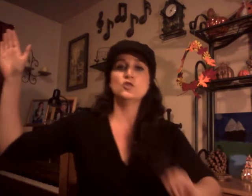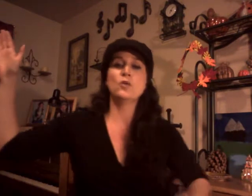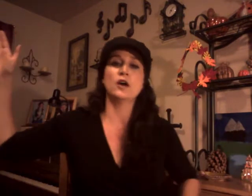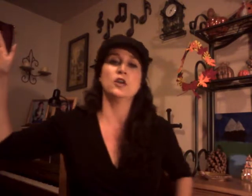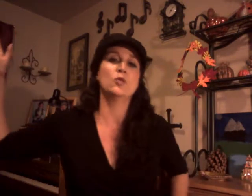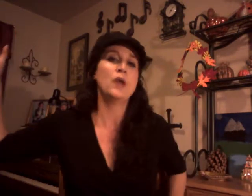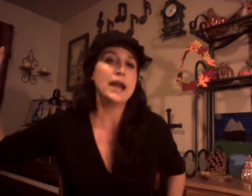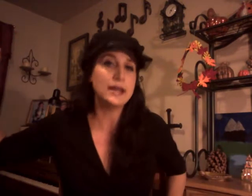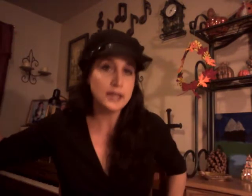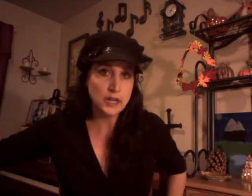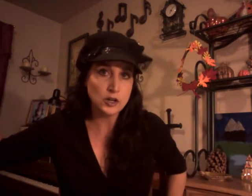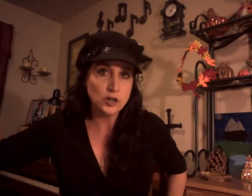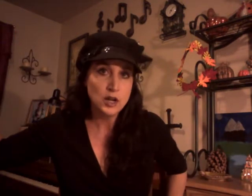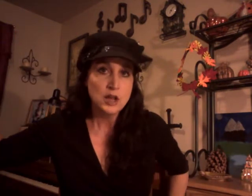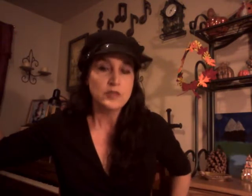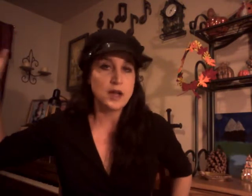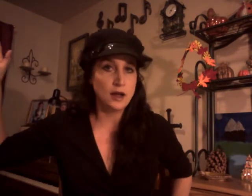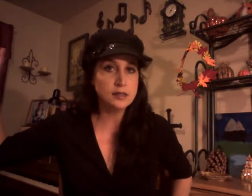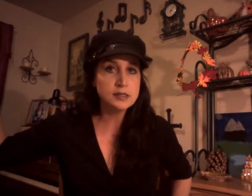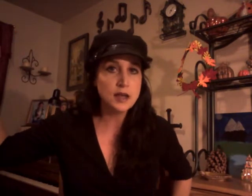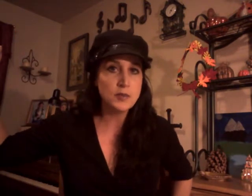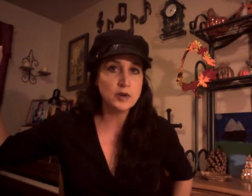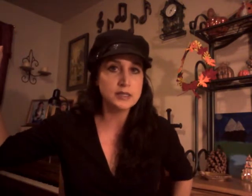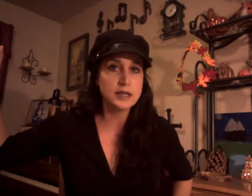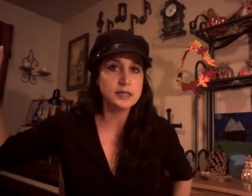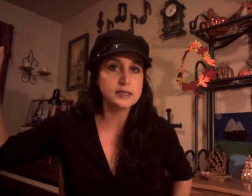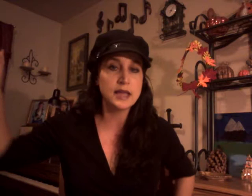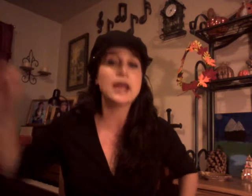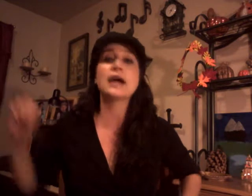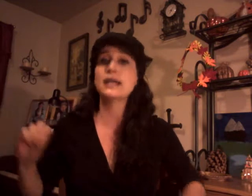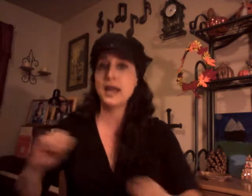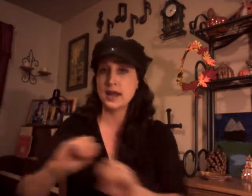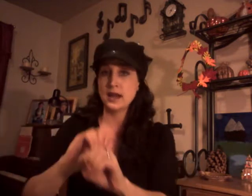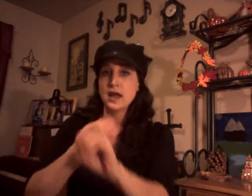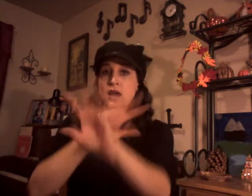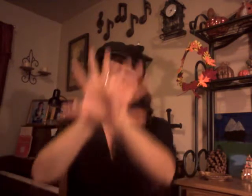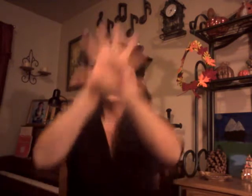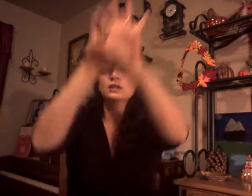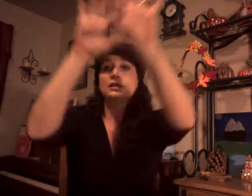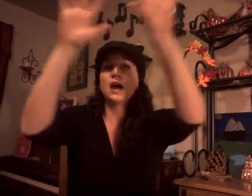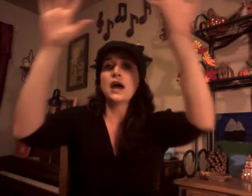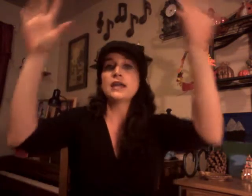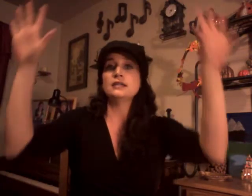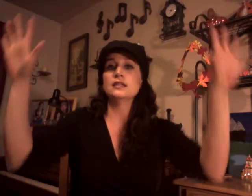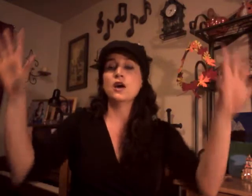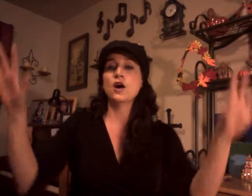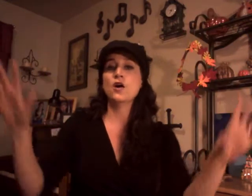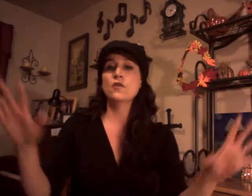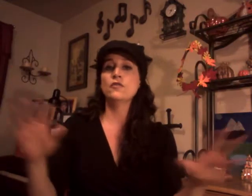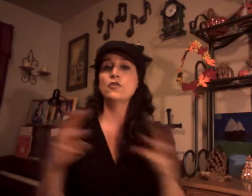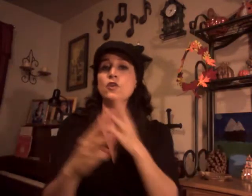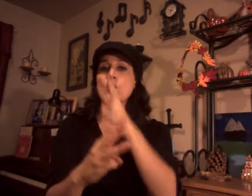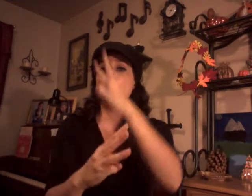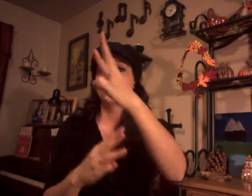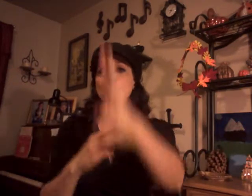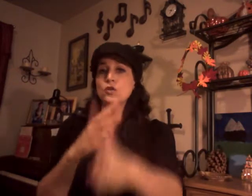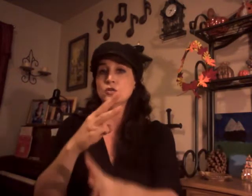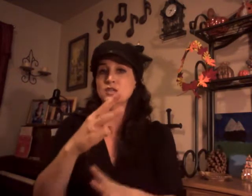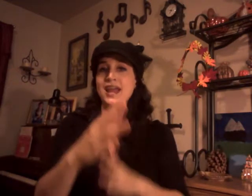Emmanuel. Now right here, the ensemble is going to say again, the light of the world.